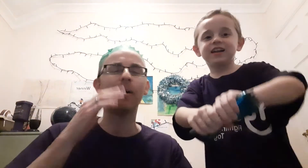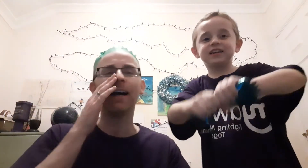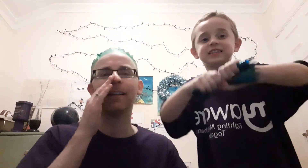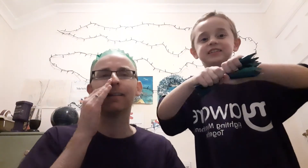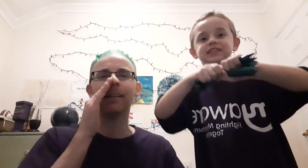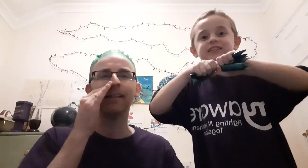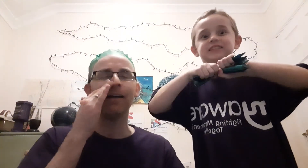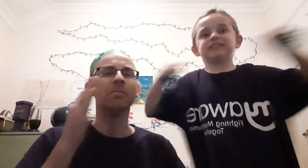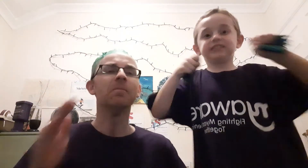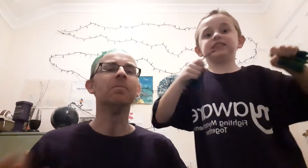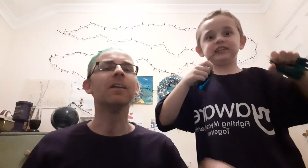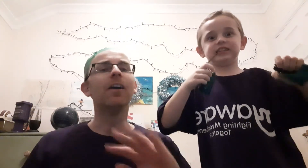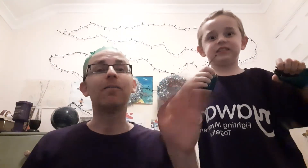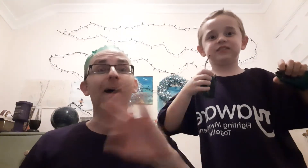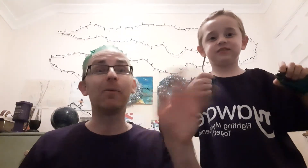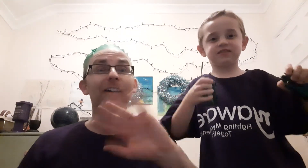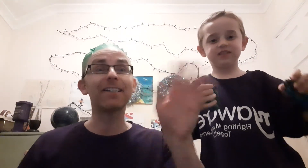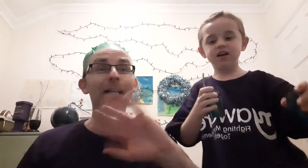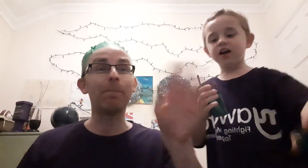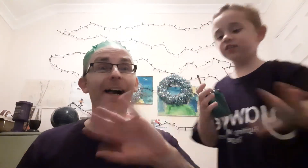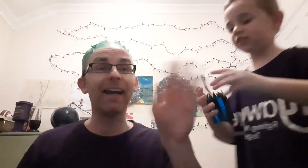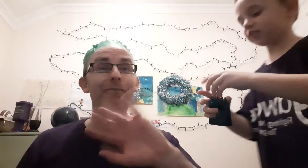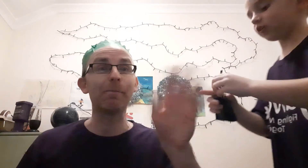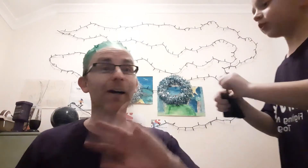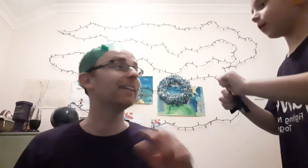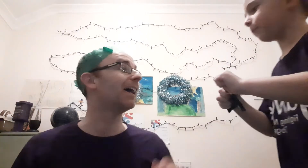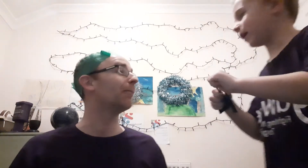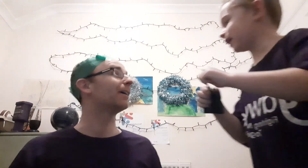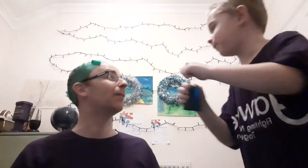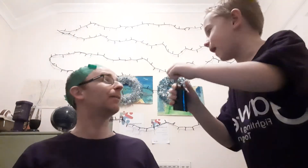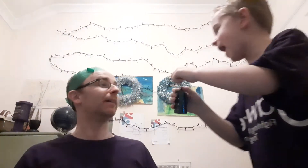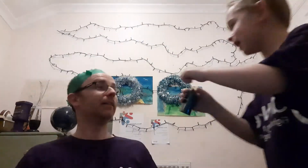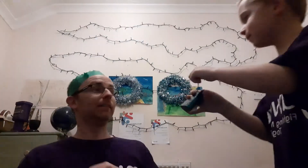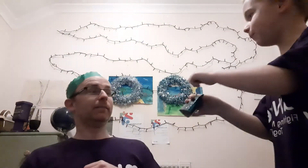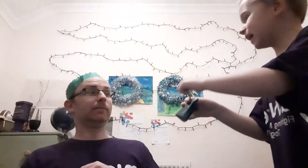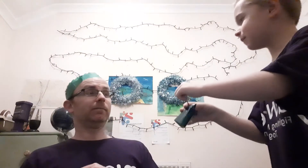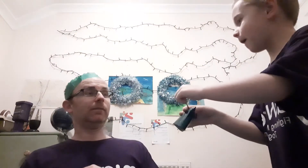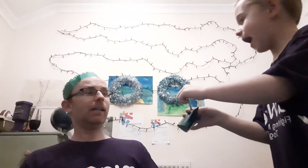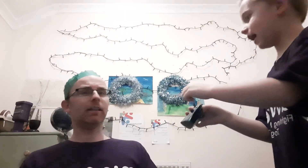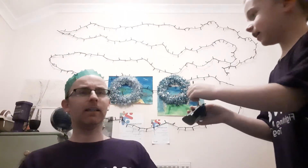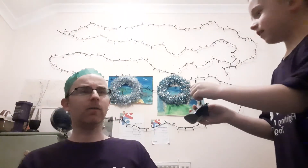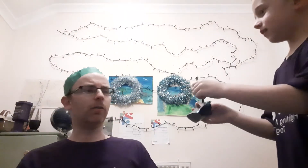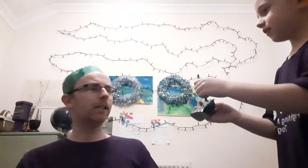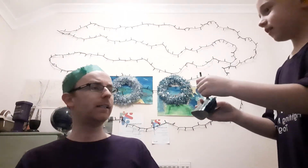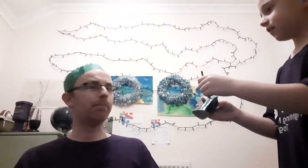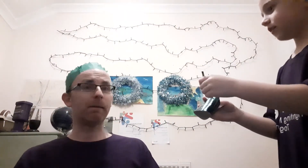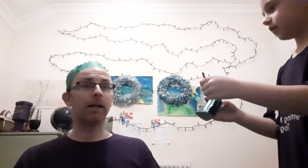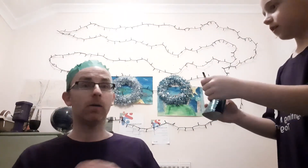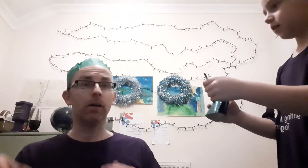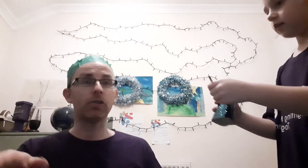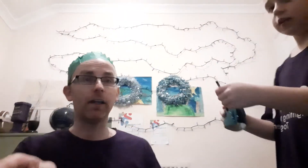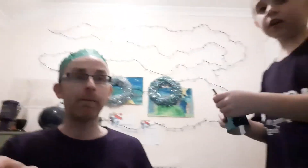quack. Right, we're going to say bye, everybody. Do the big bang. Big bang. I think you already did big bang. Go on, try the big